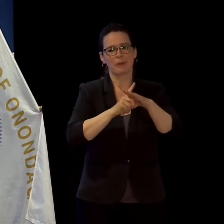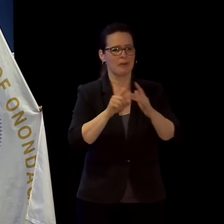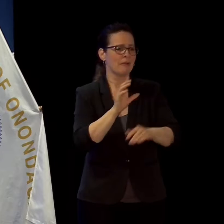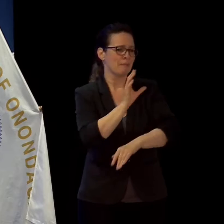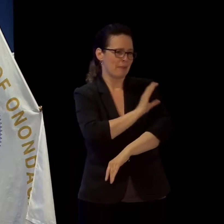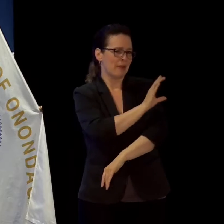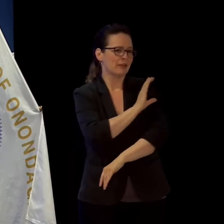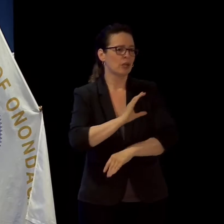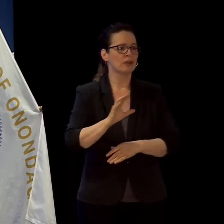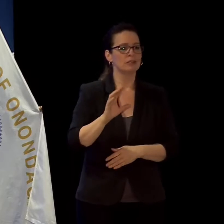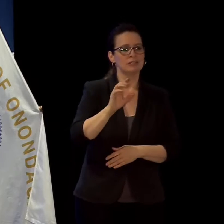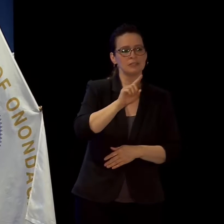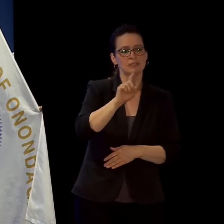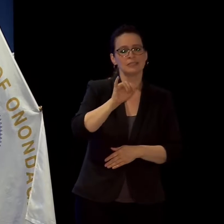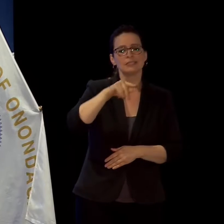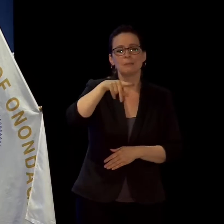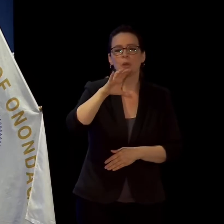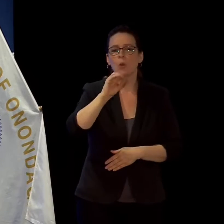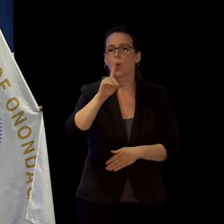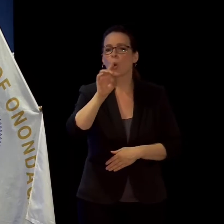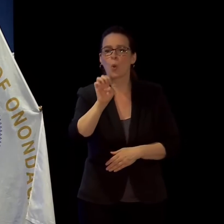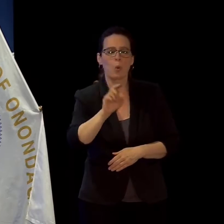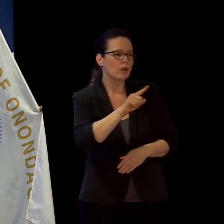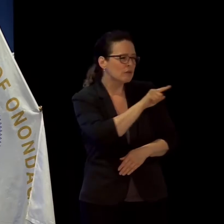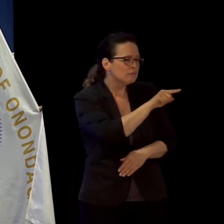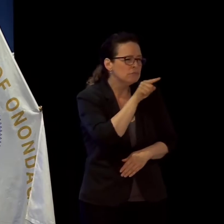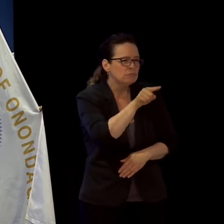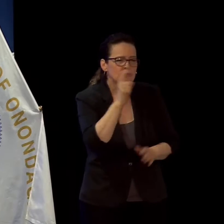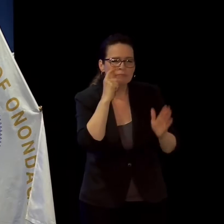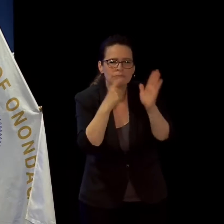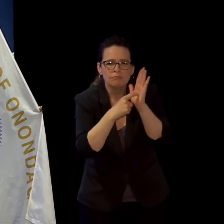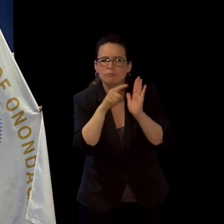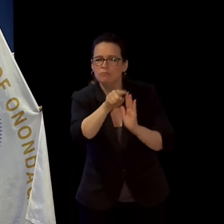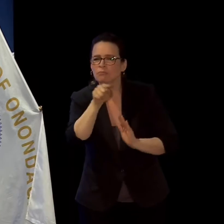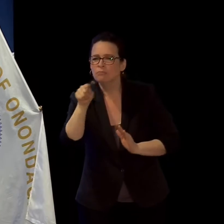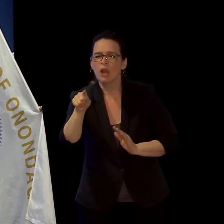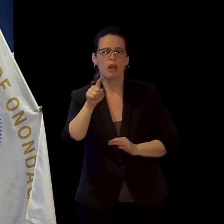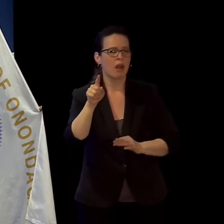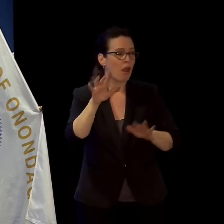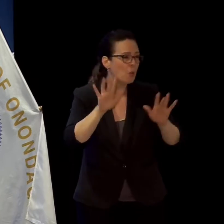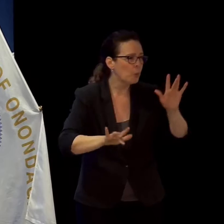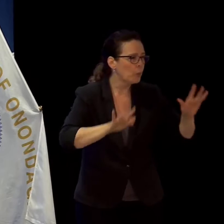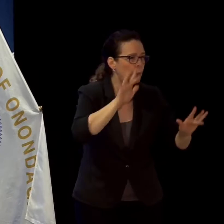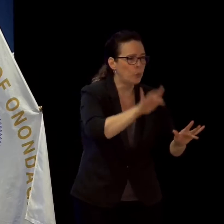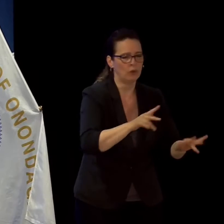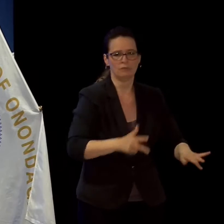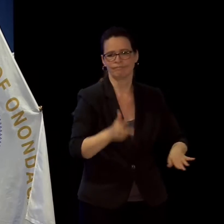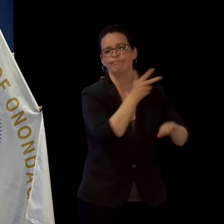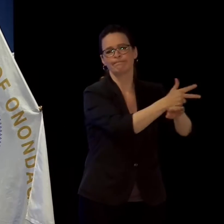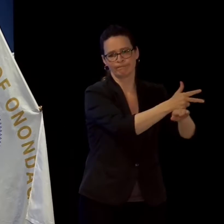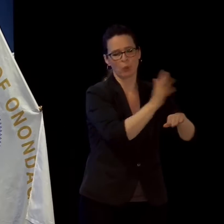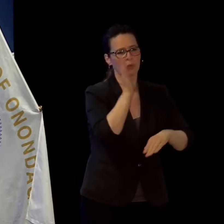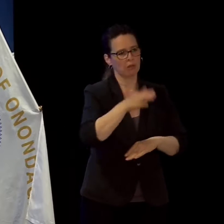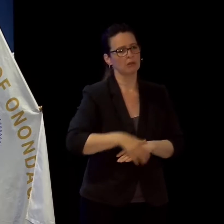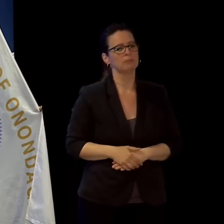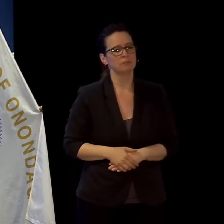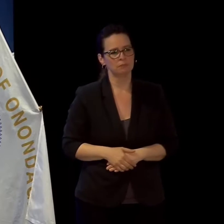where we're running light. There are zip codes that likely we have room for improvement if we go into those